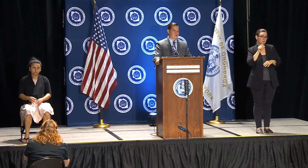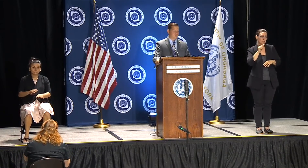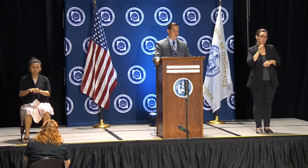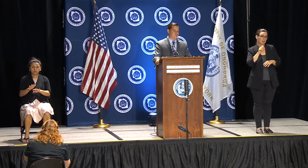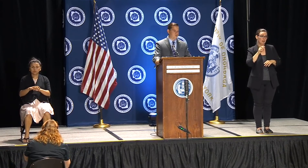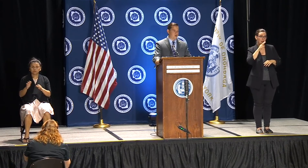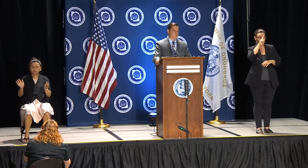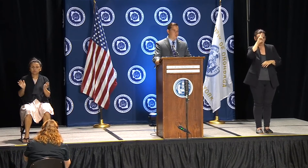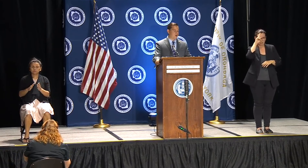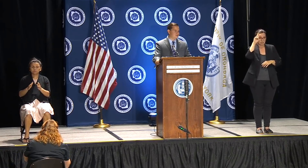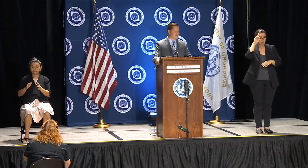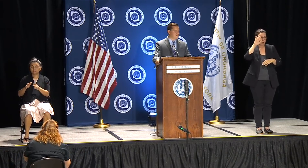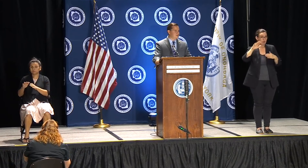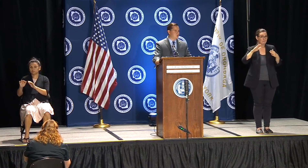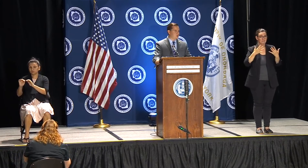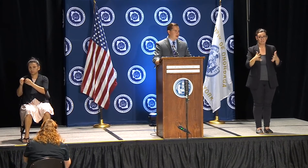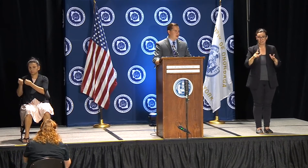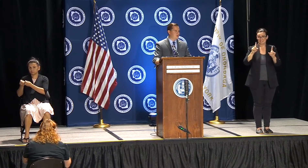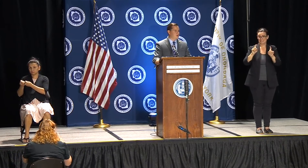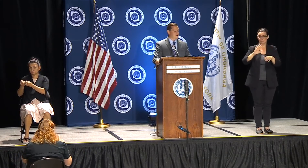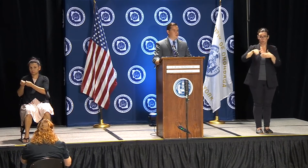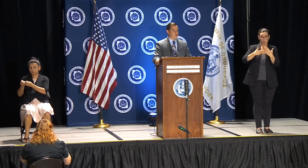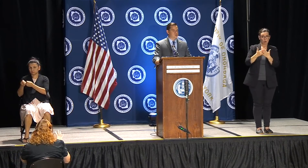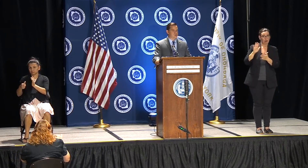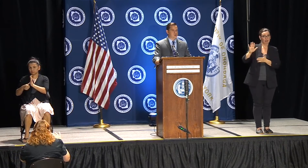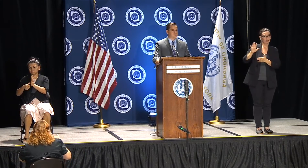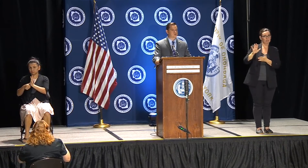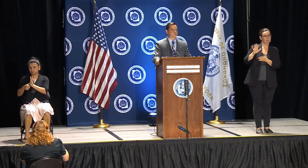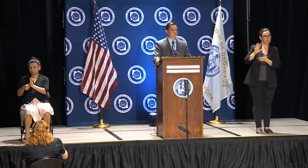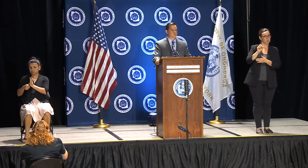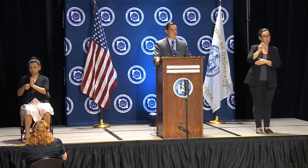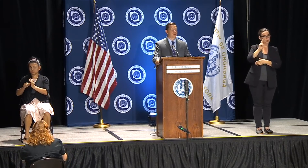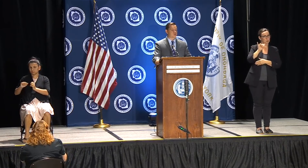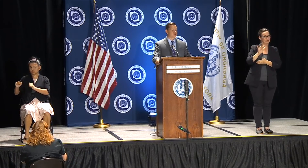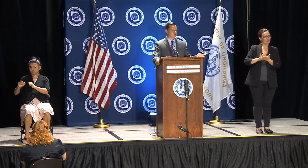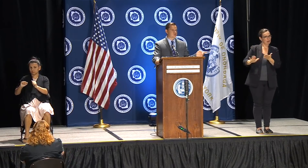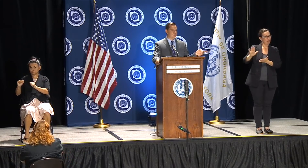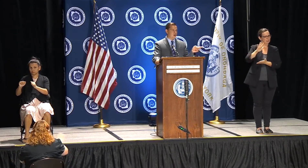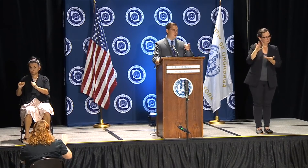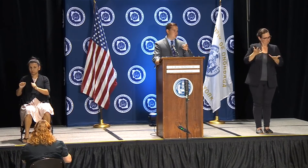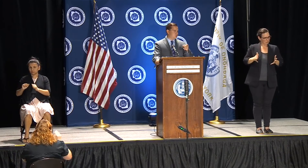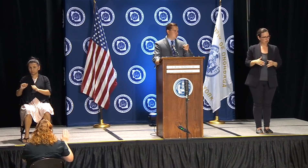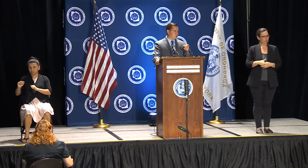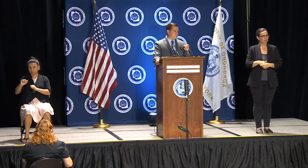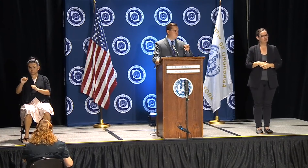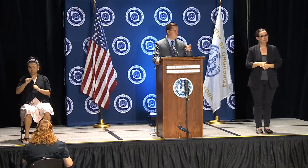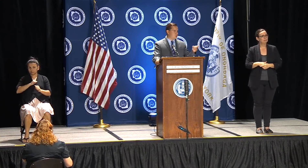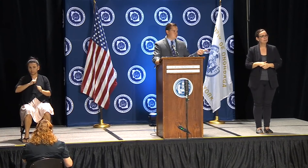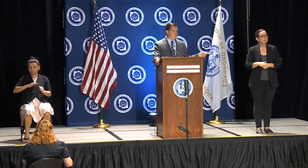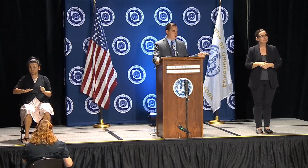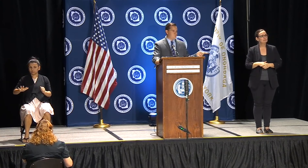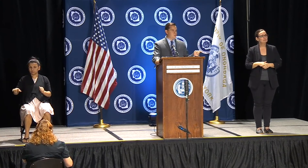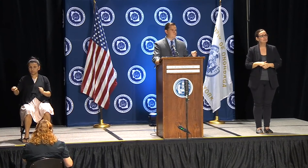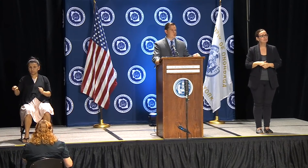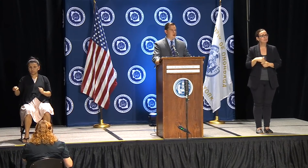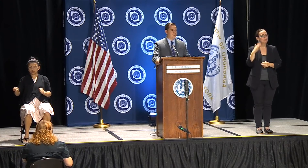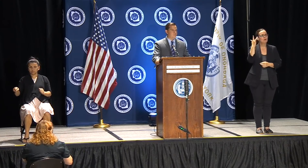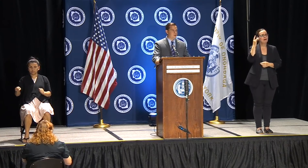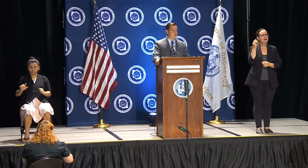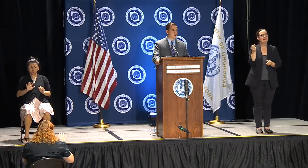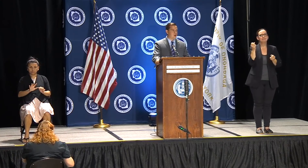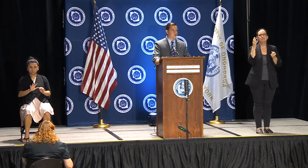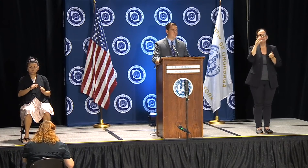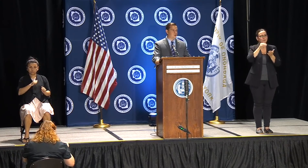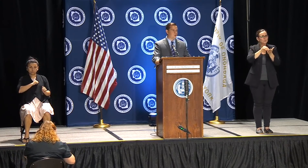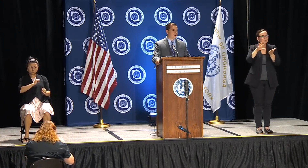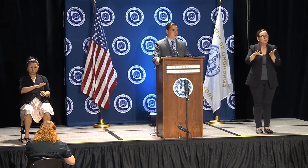have very robust testing going on with the students, but the students go out into the community, and so